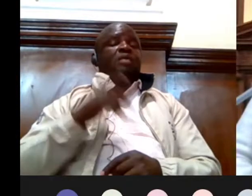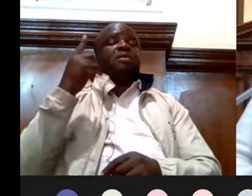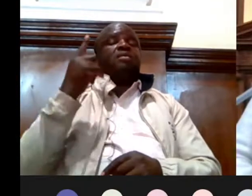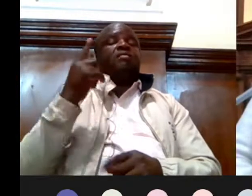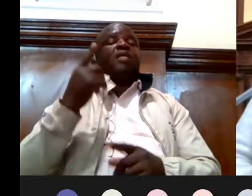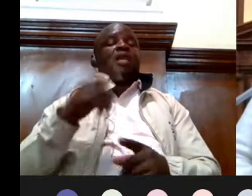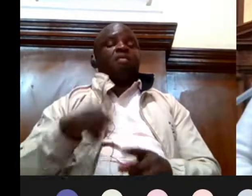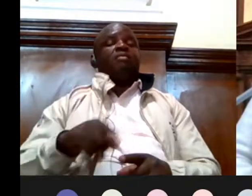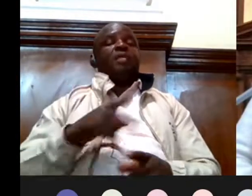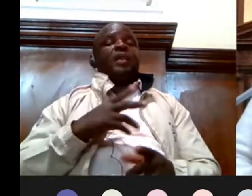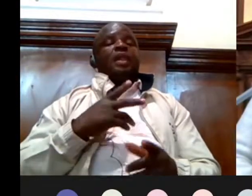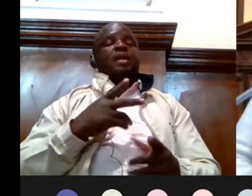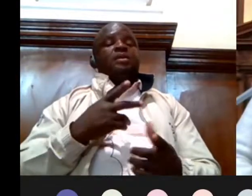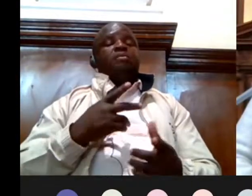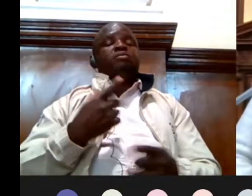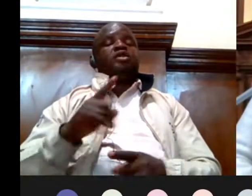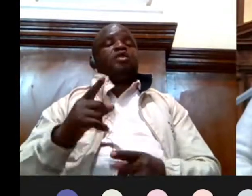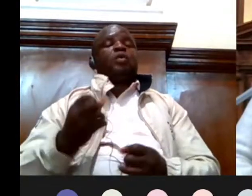understand some of this left